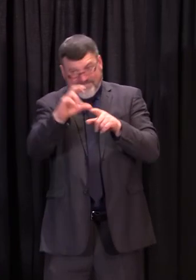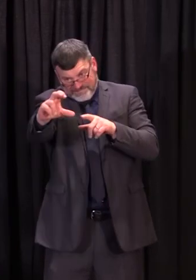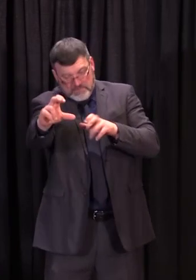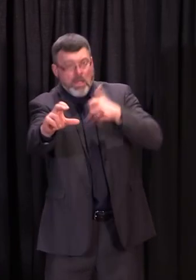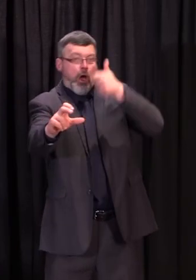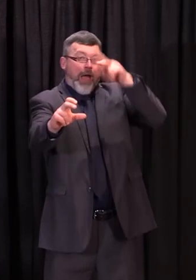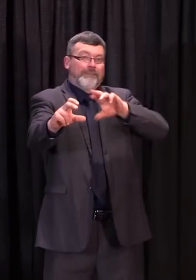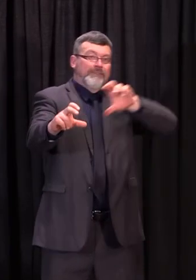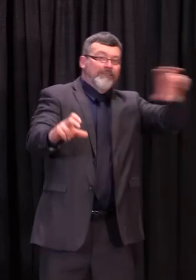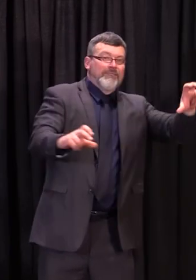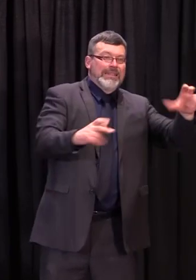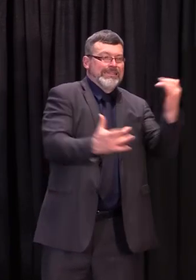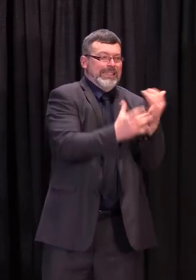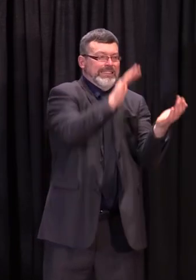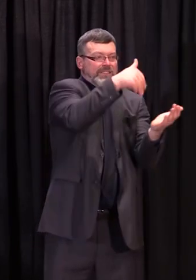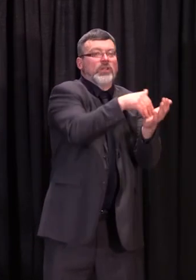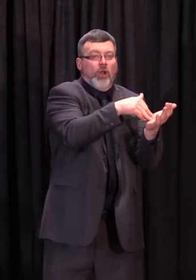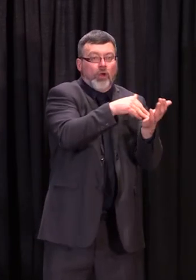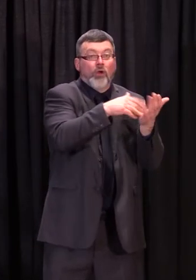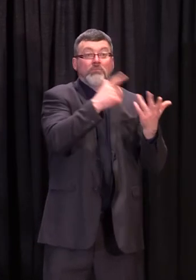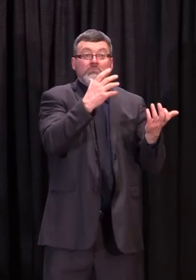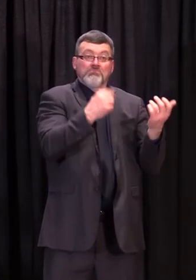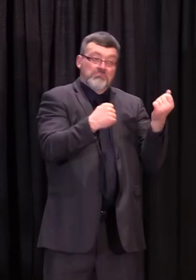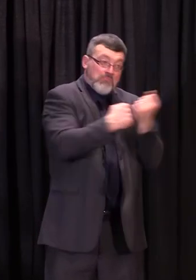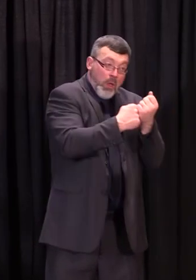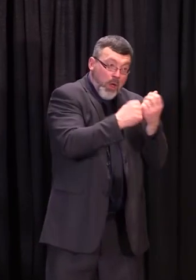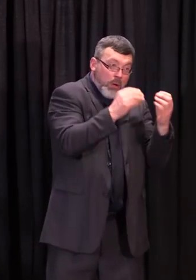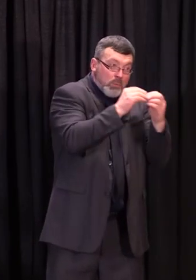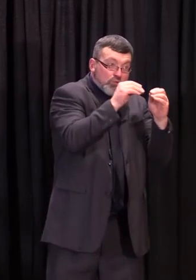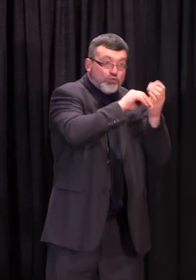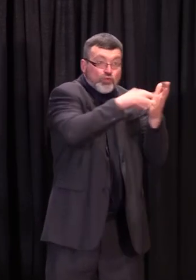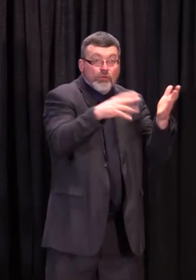courses and more skills for 21st century jobs.